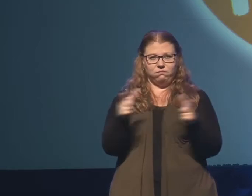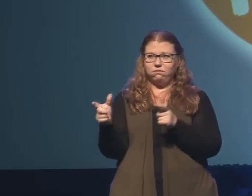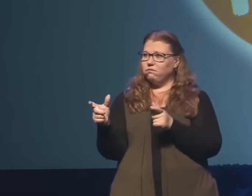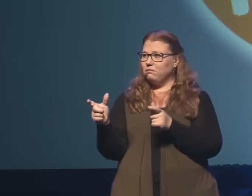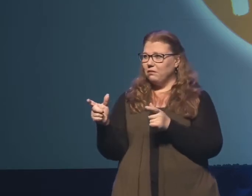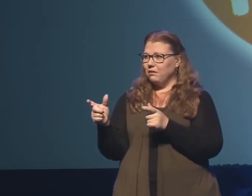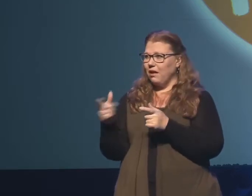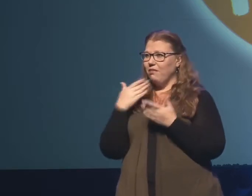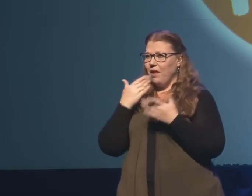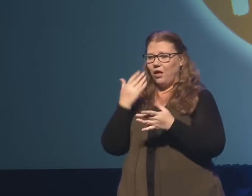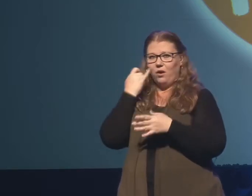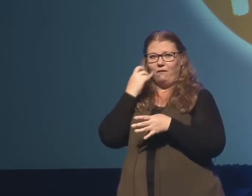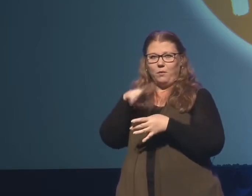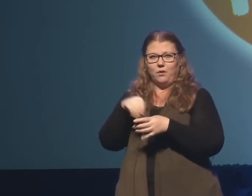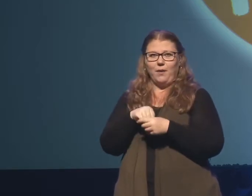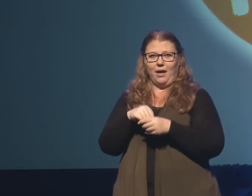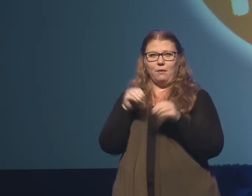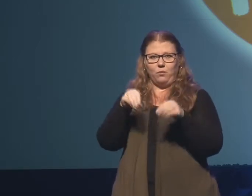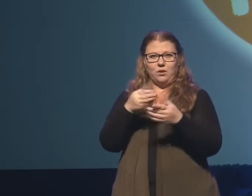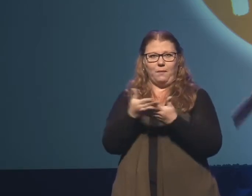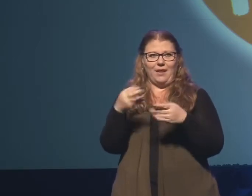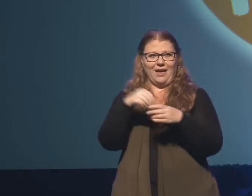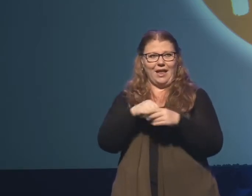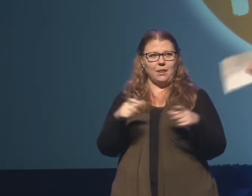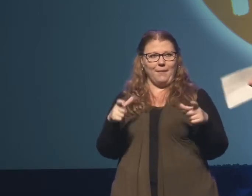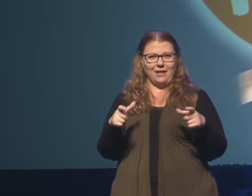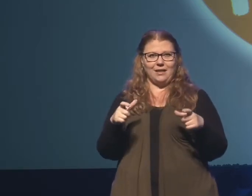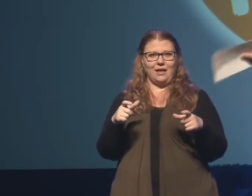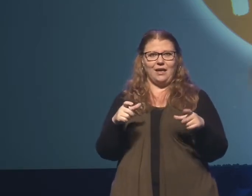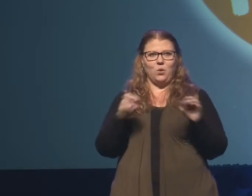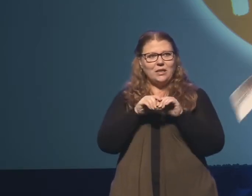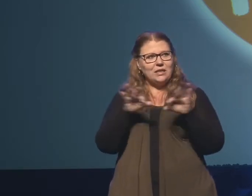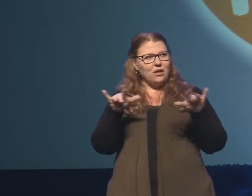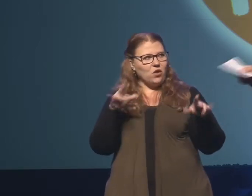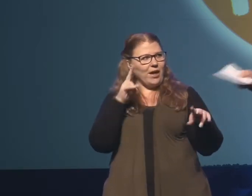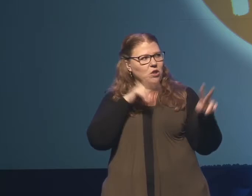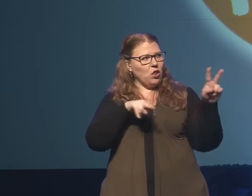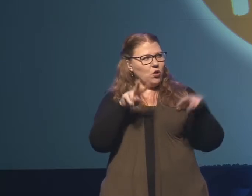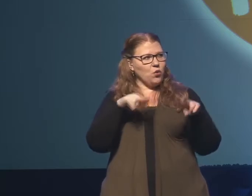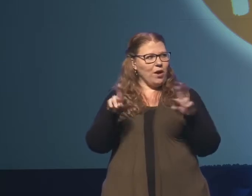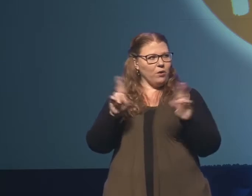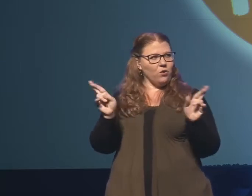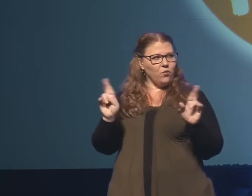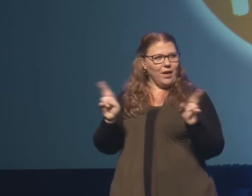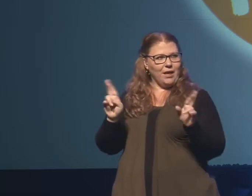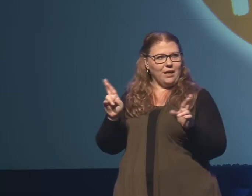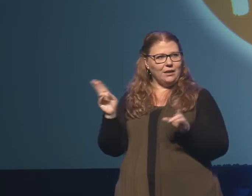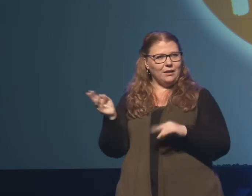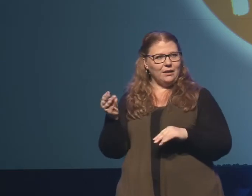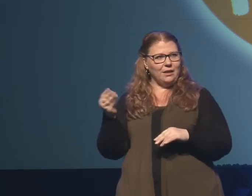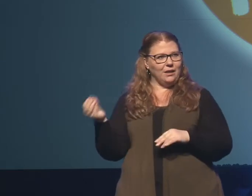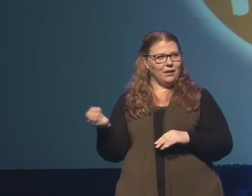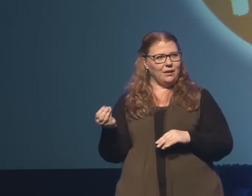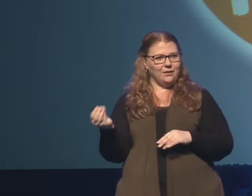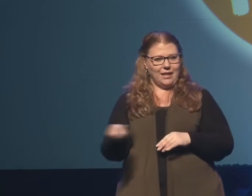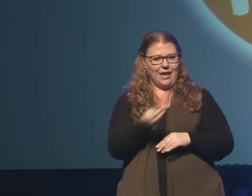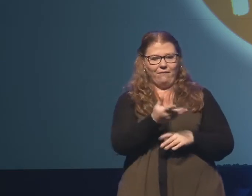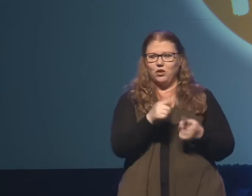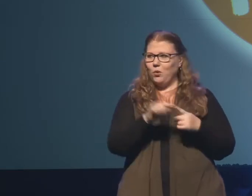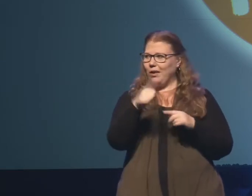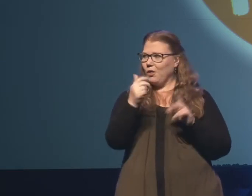actually put something in the basket. We're kind of scattered out, so look around when you get ready to pass it and pass it on to another